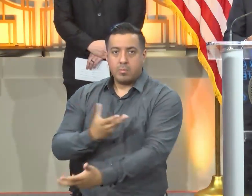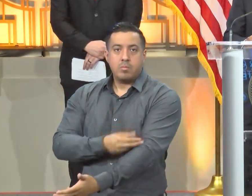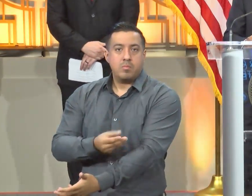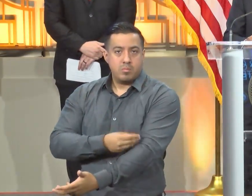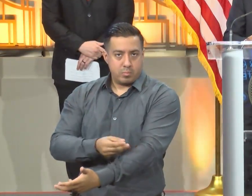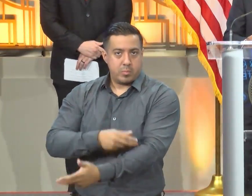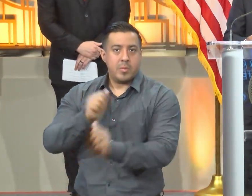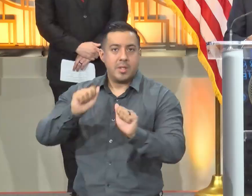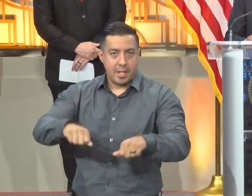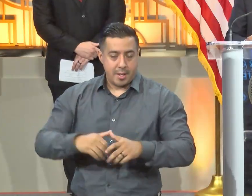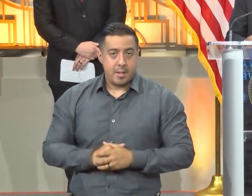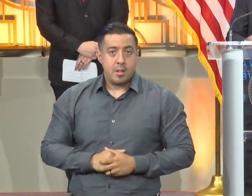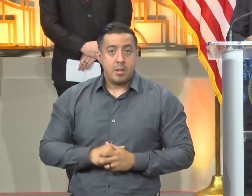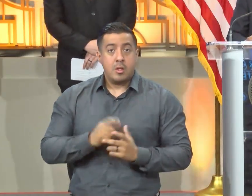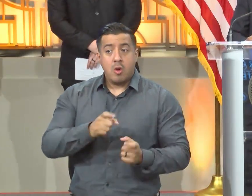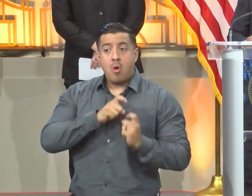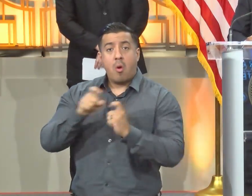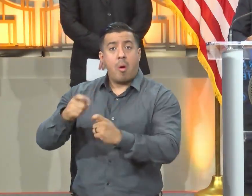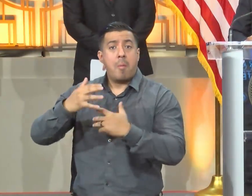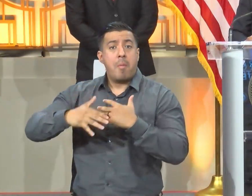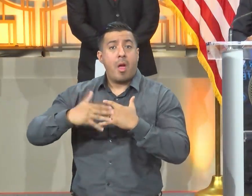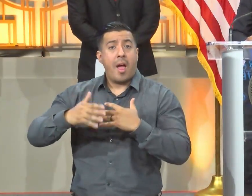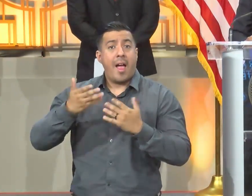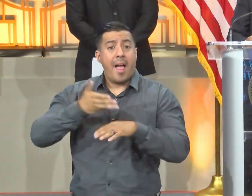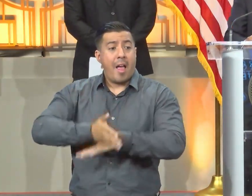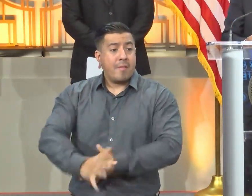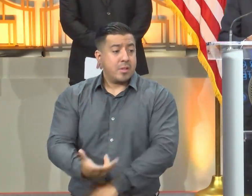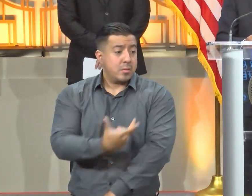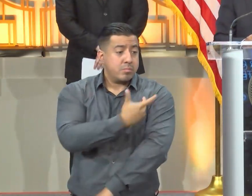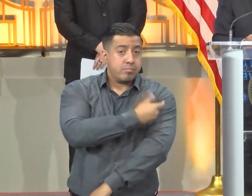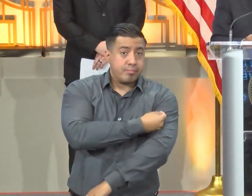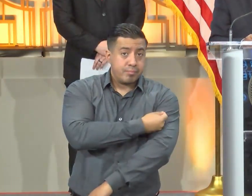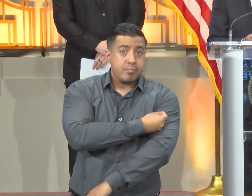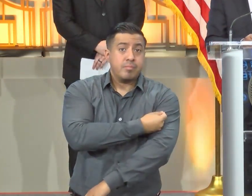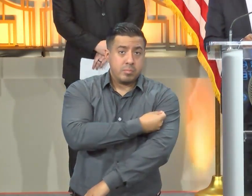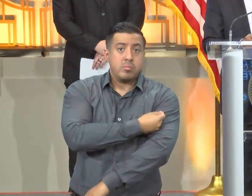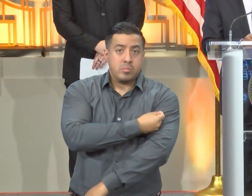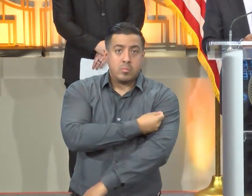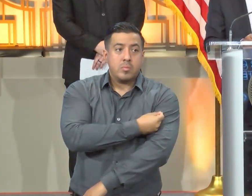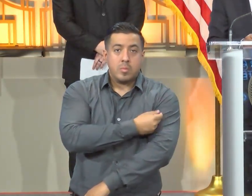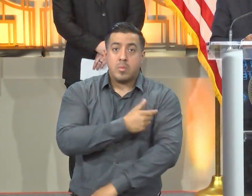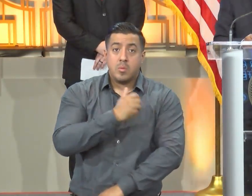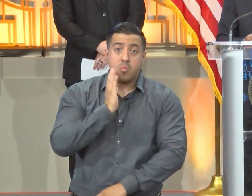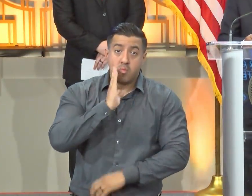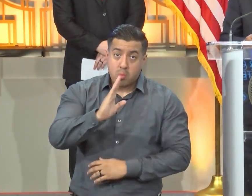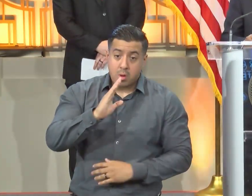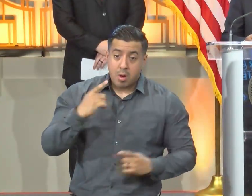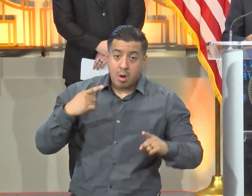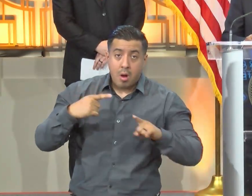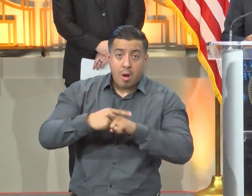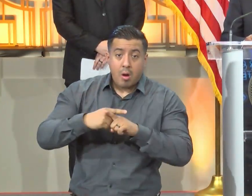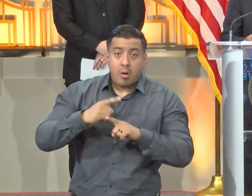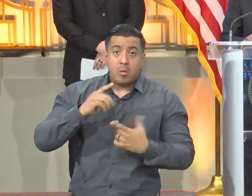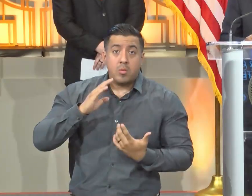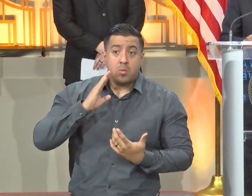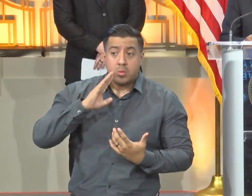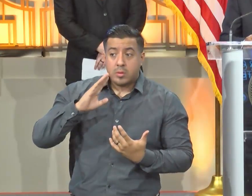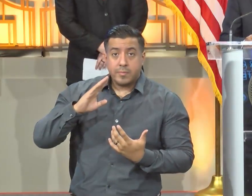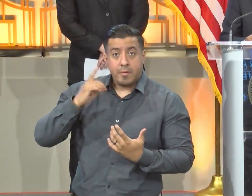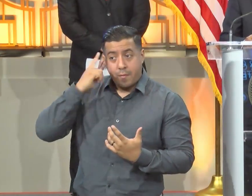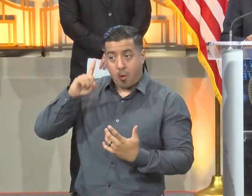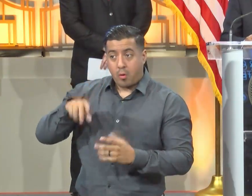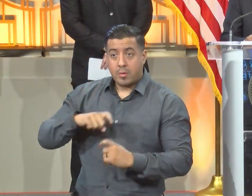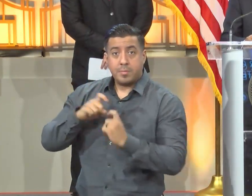as well. Donating blood after receiving a COVID-19 vaccine does not reduce a donor's